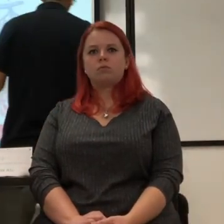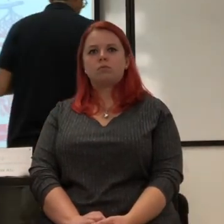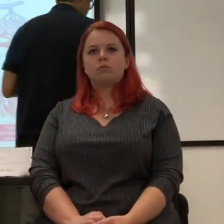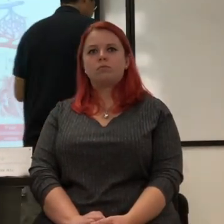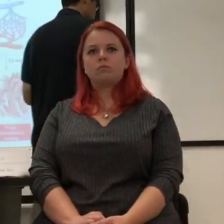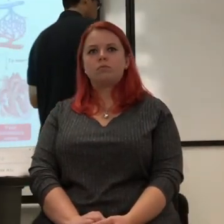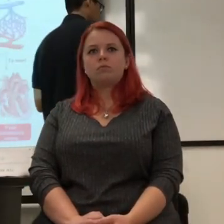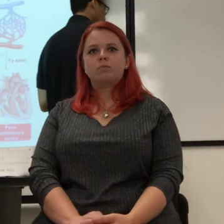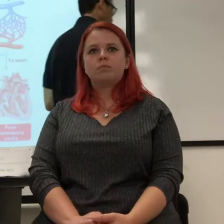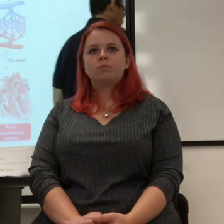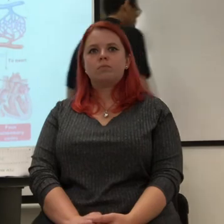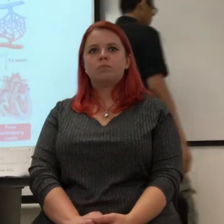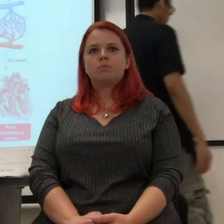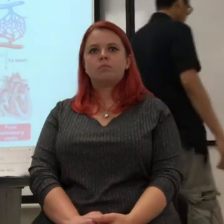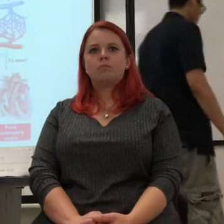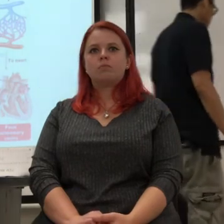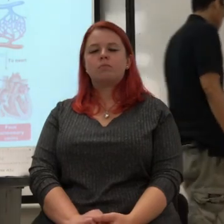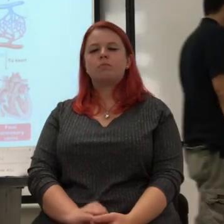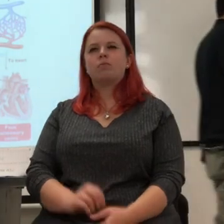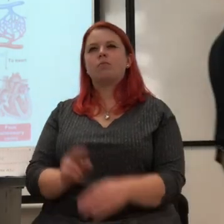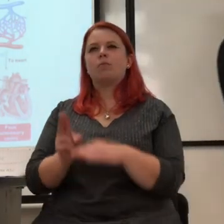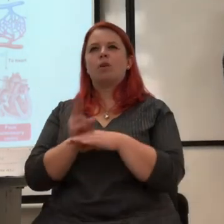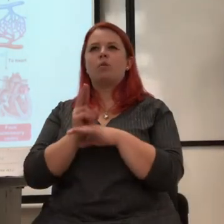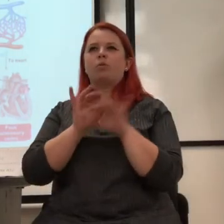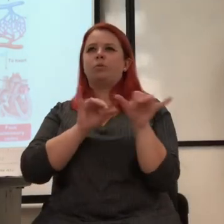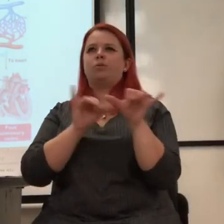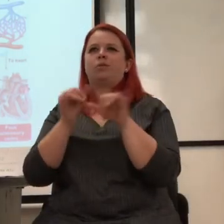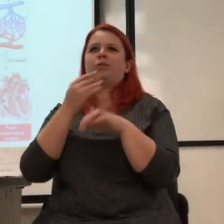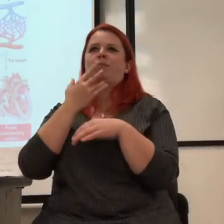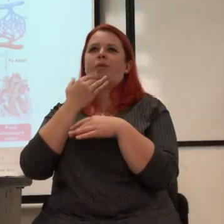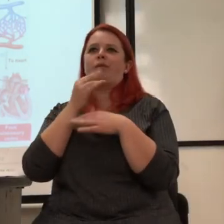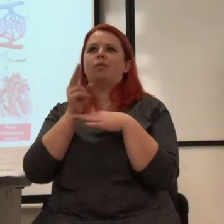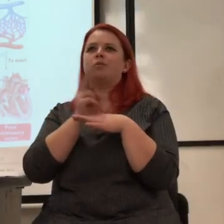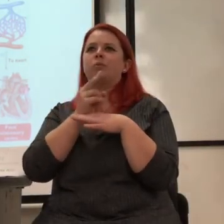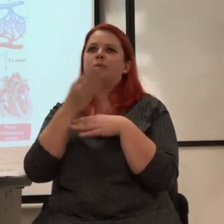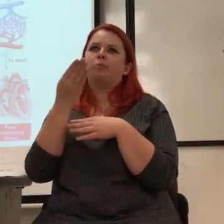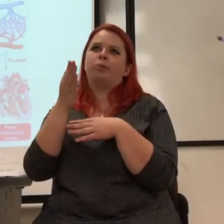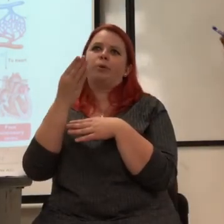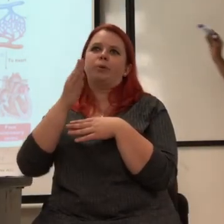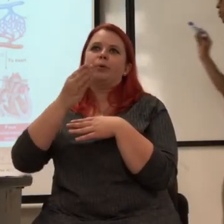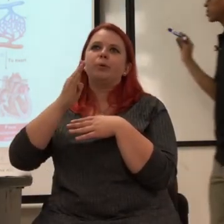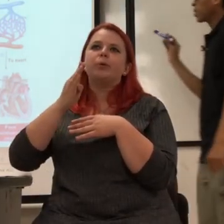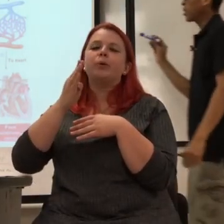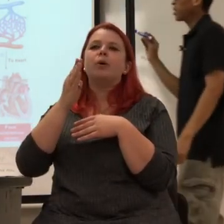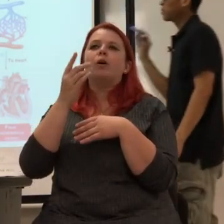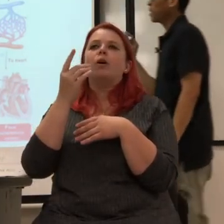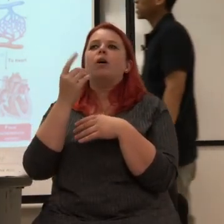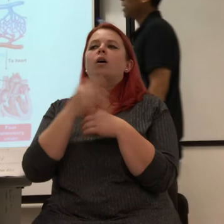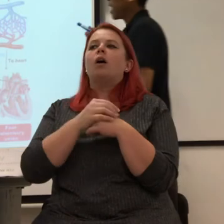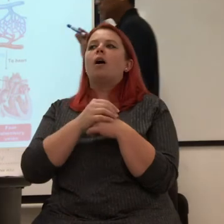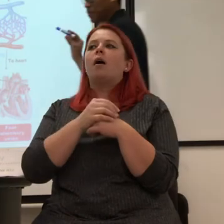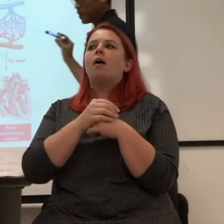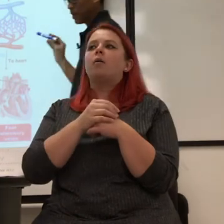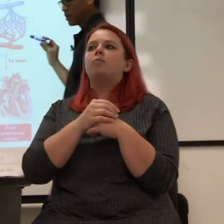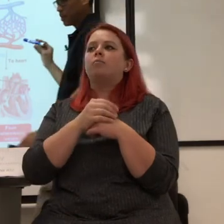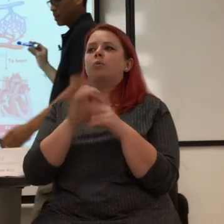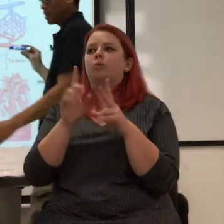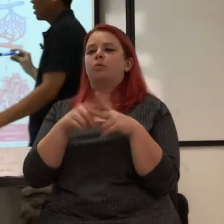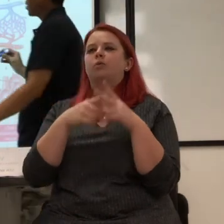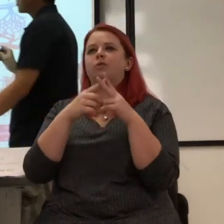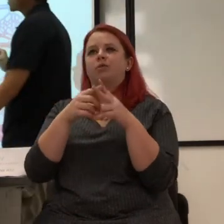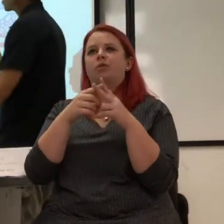So I guess I'll use the colors that they use. I'm going to use blue to symbolize where we're starting. Blood is